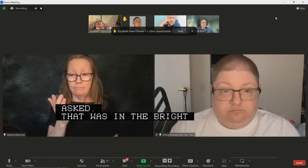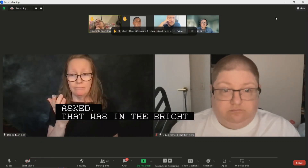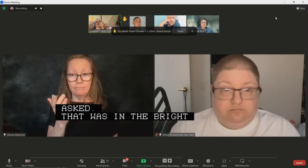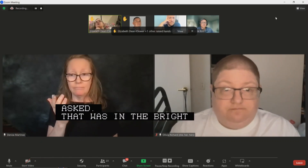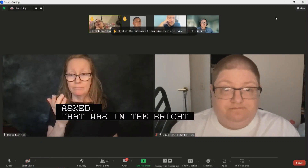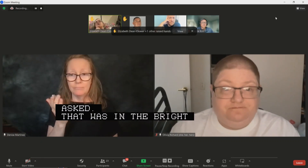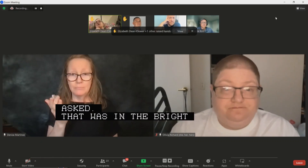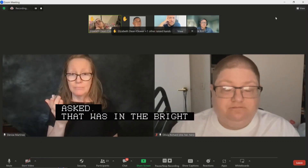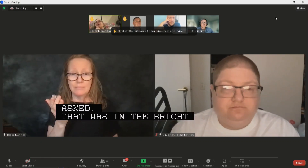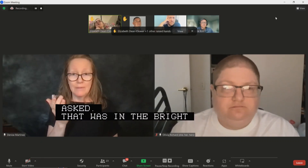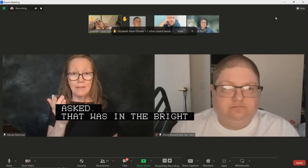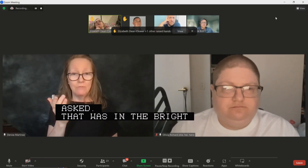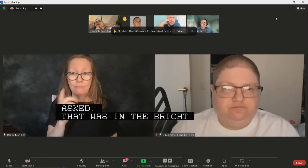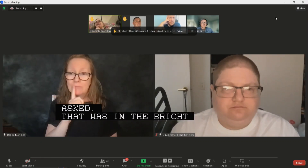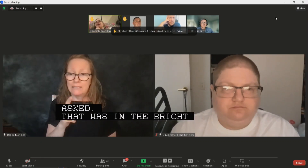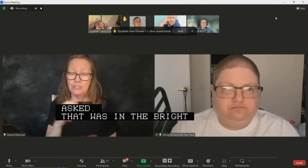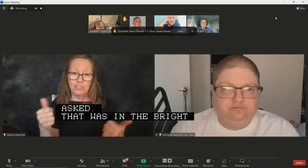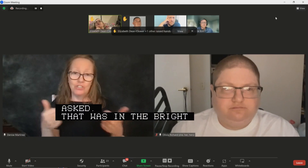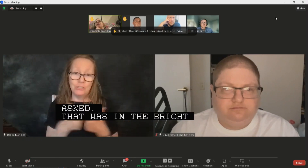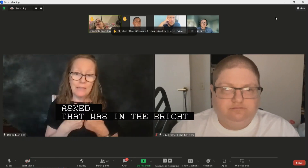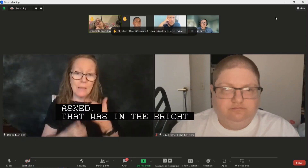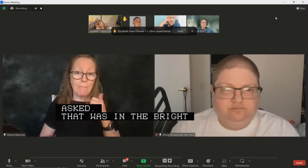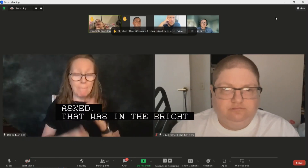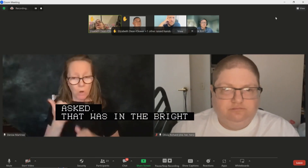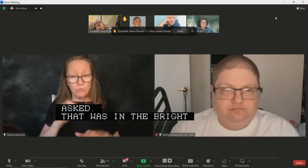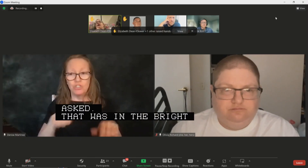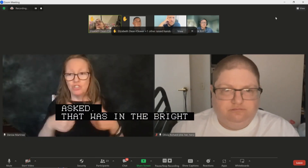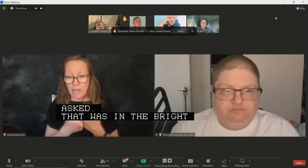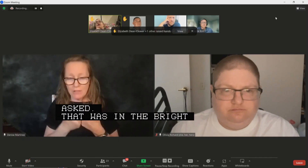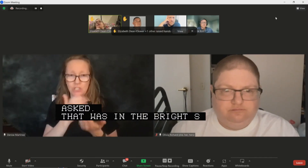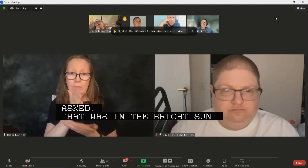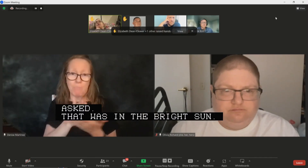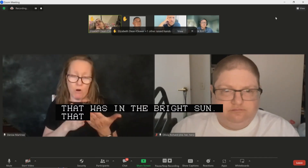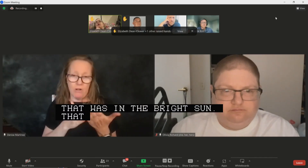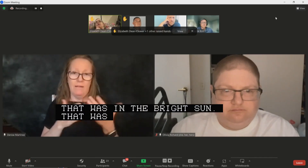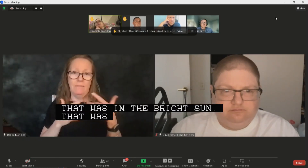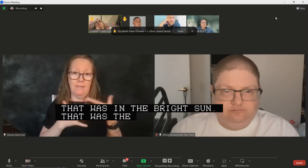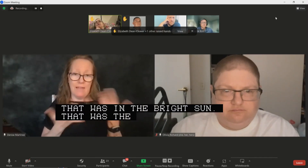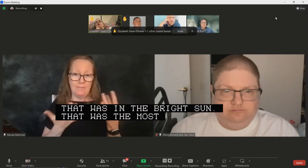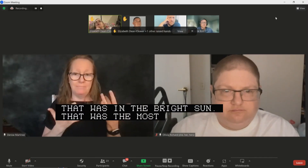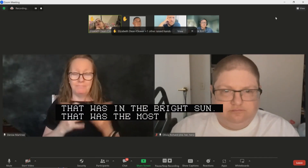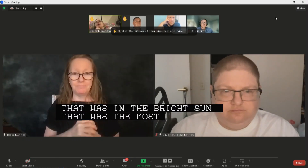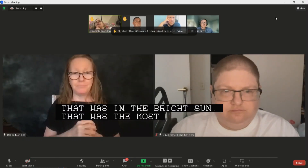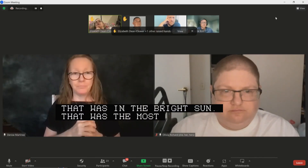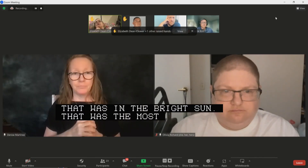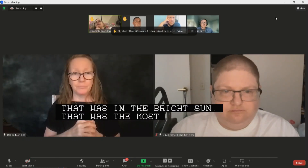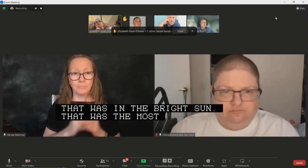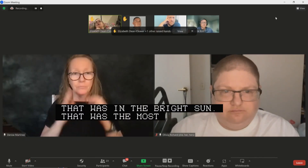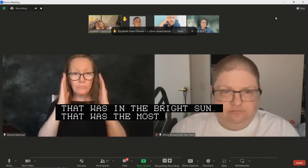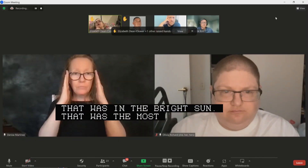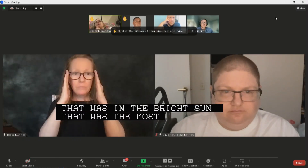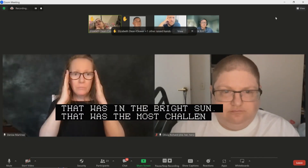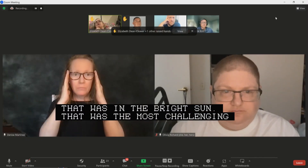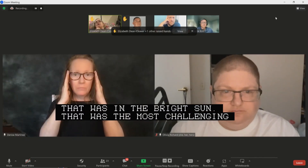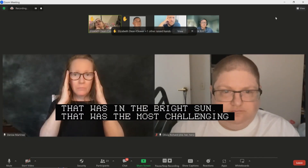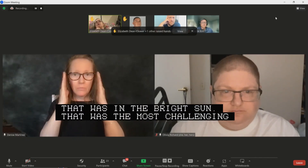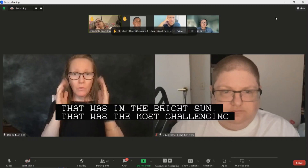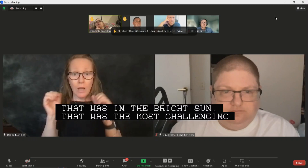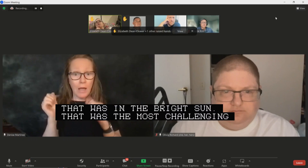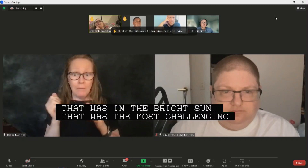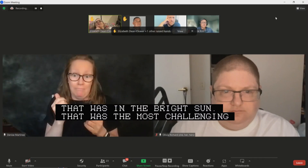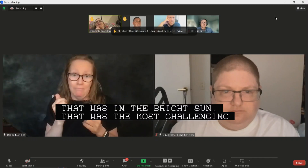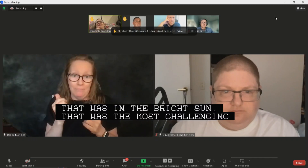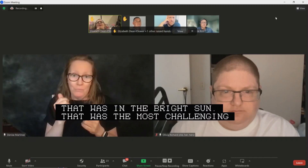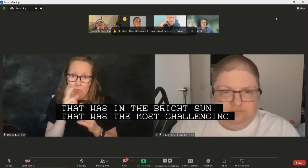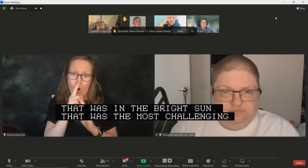that was the most challenging part of the event, even though I think we were all, you know, honored to be part of it too, if you